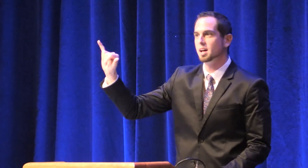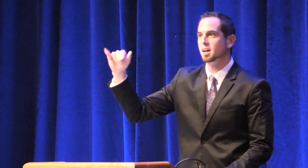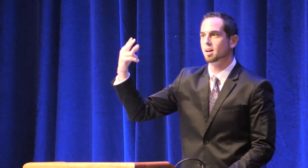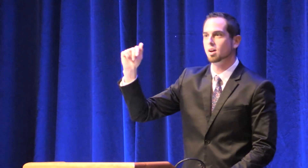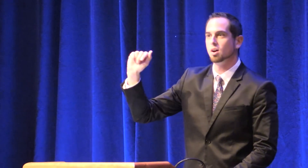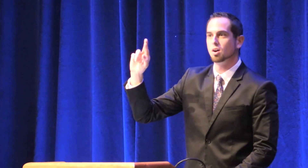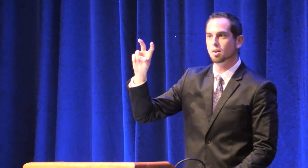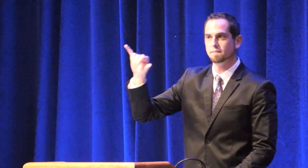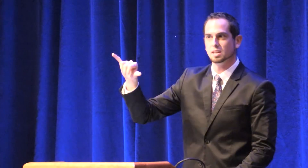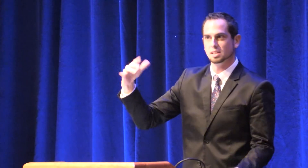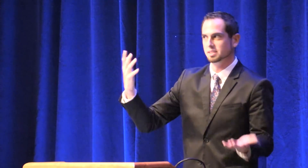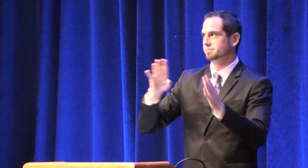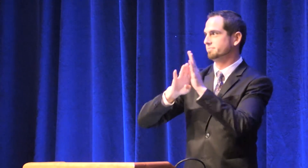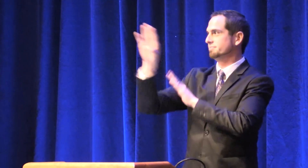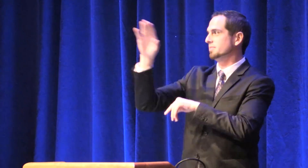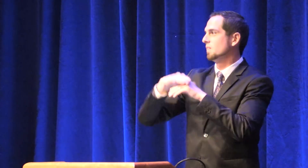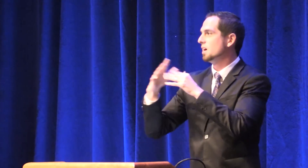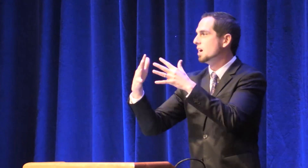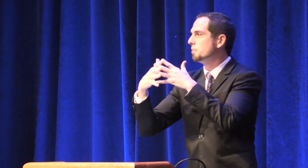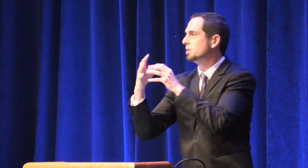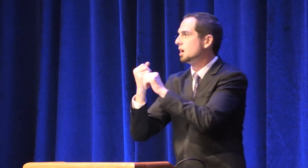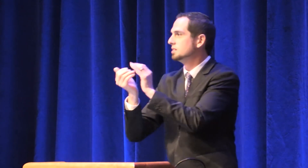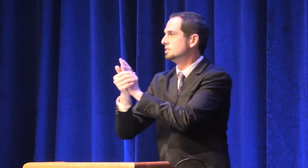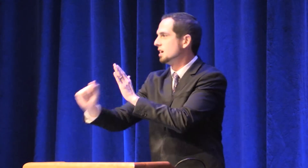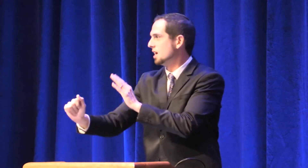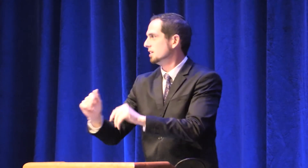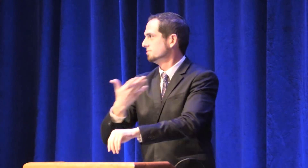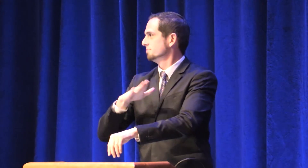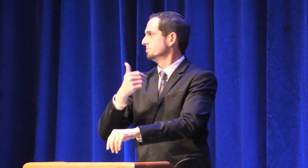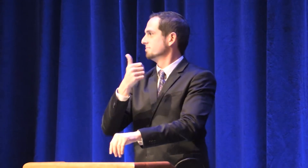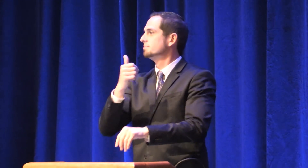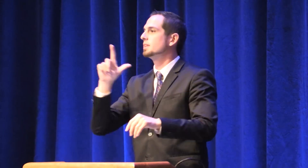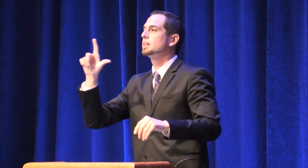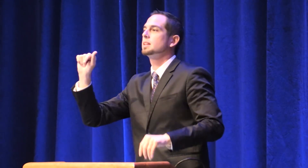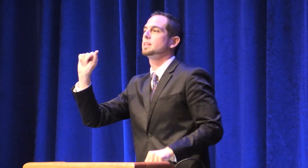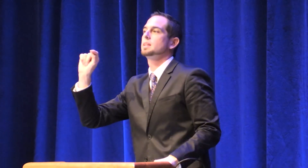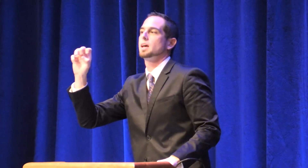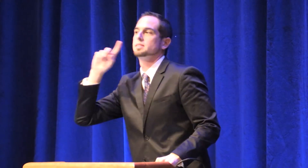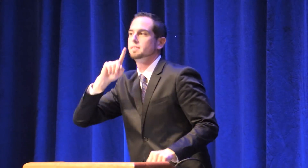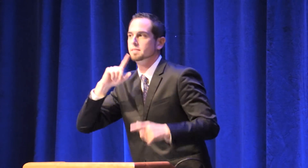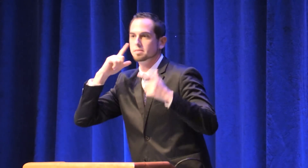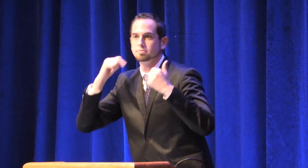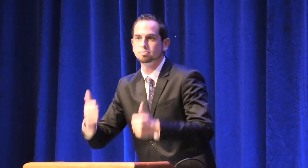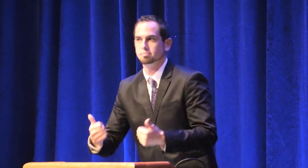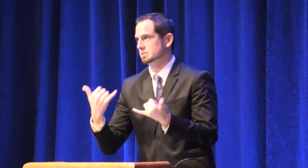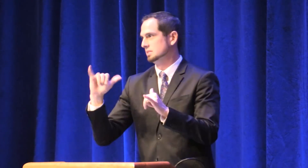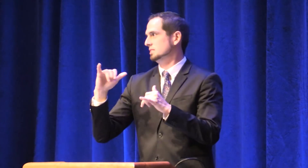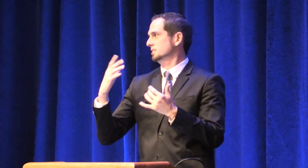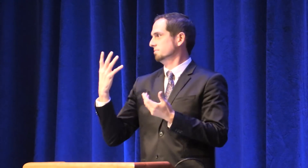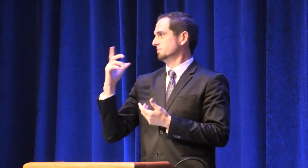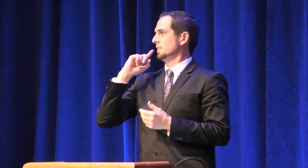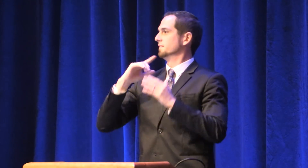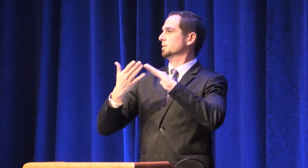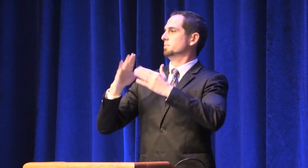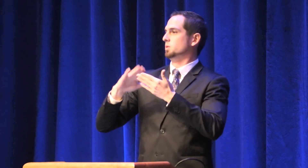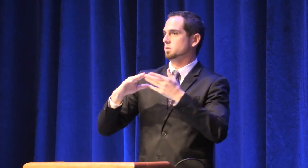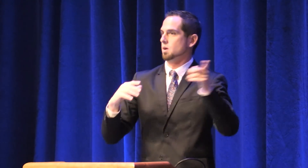do enjoy music. And finally, we have Mandy Harvey, who impressed the judges and audience when she sang